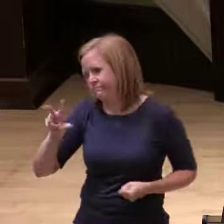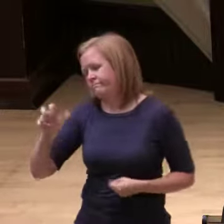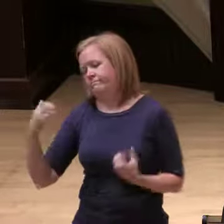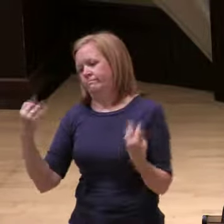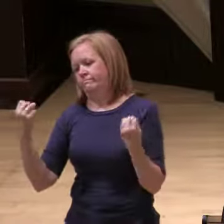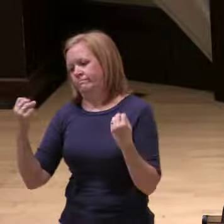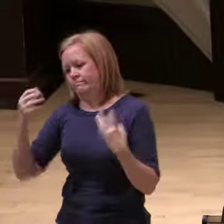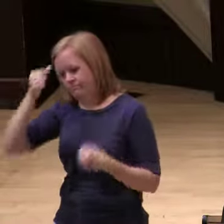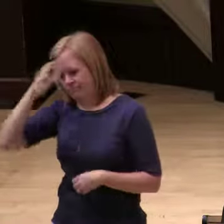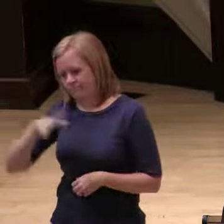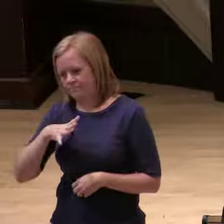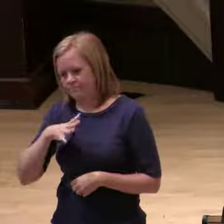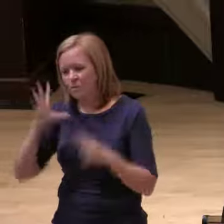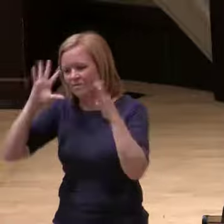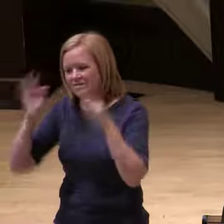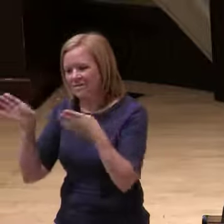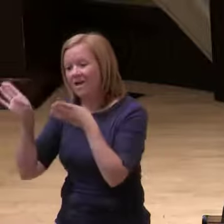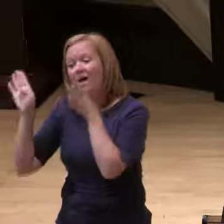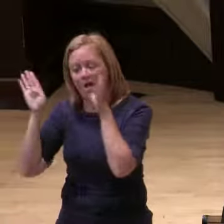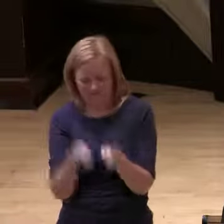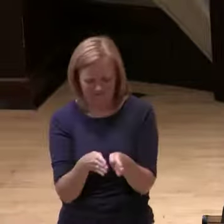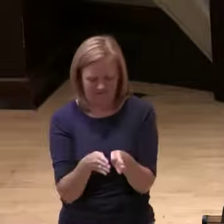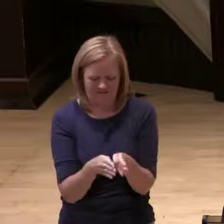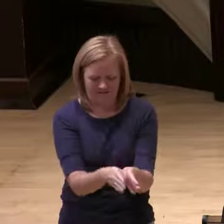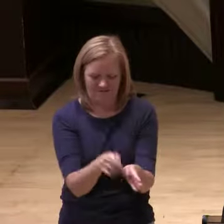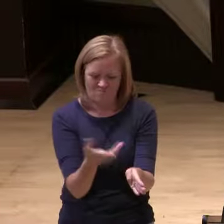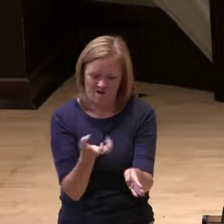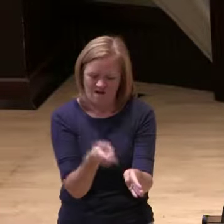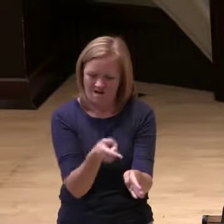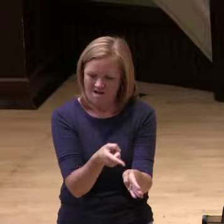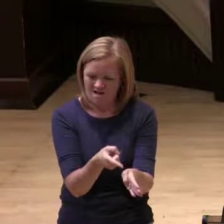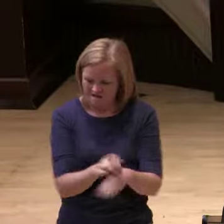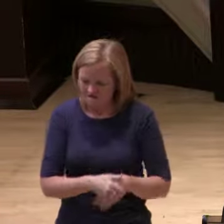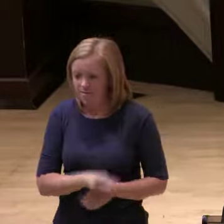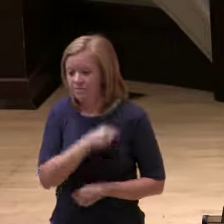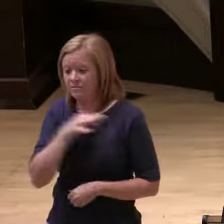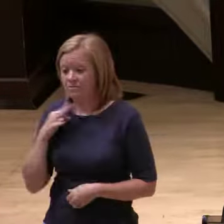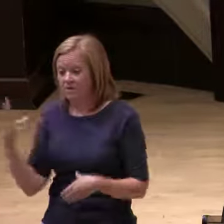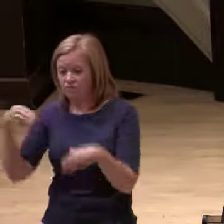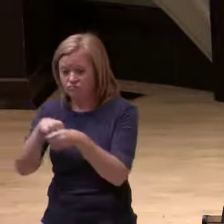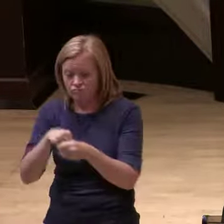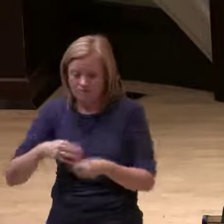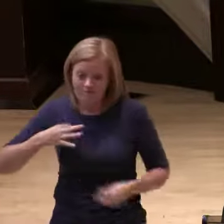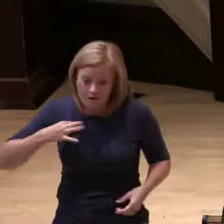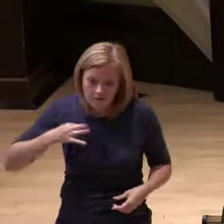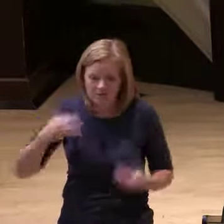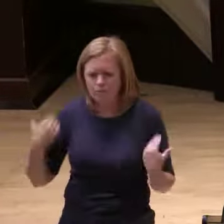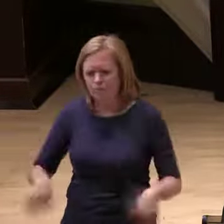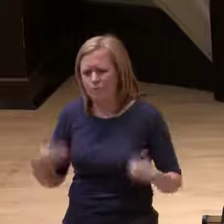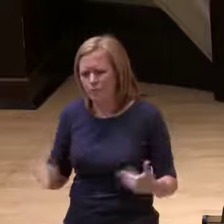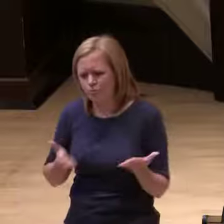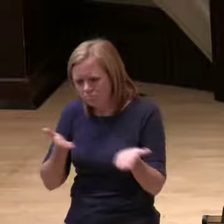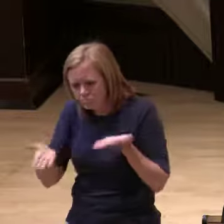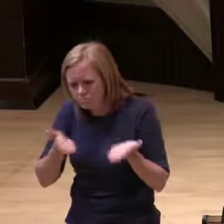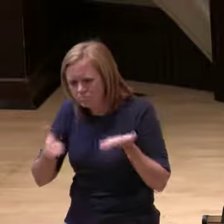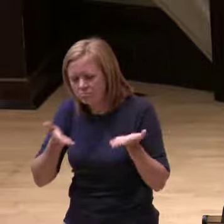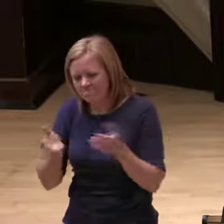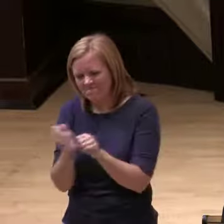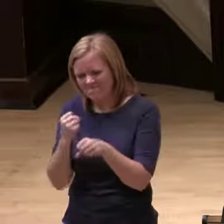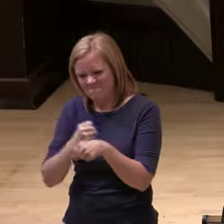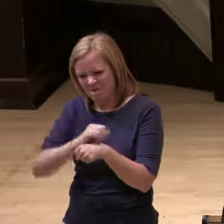have chosen the narrow gate of recovery. The staff and volunteers are extraordinary servants who make the